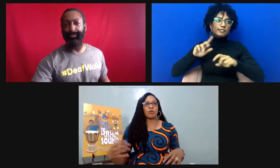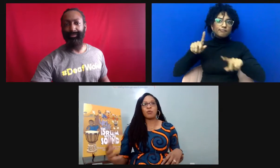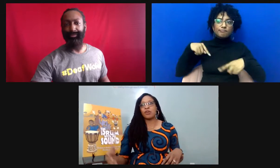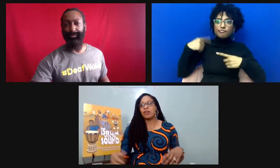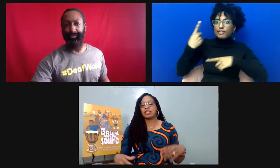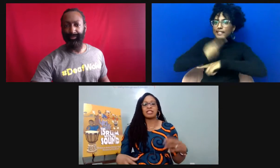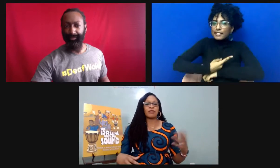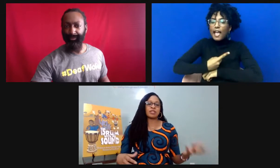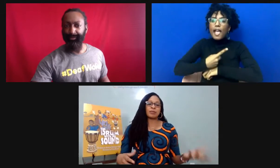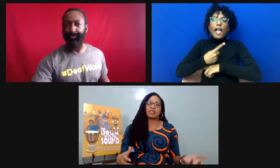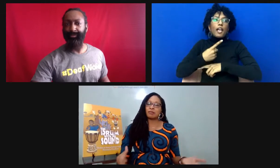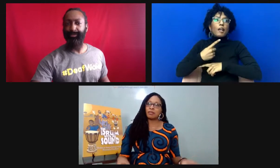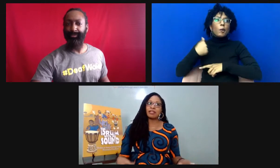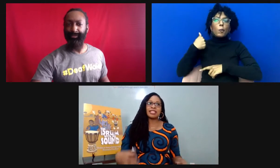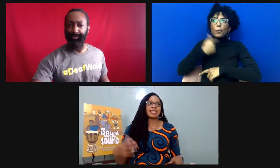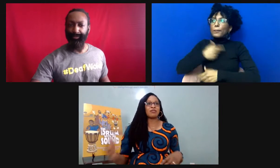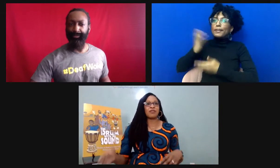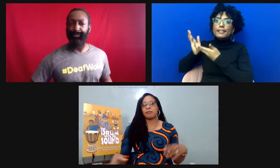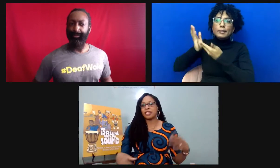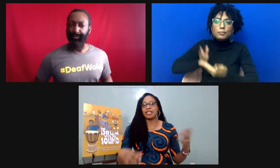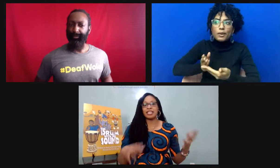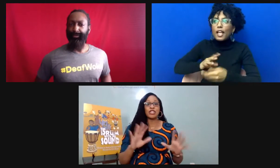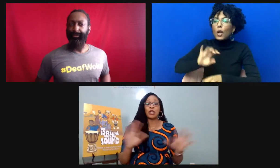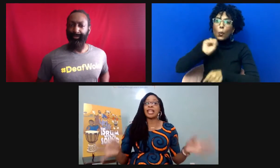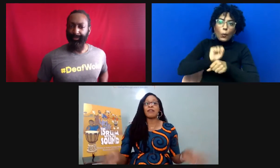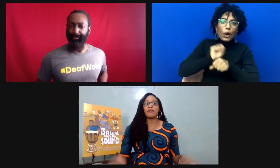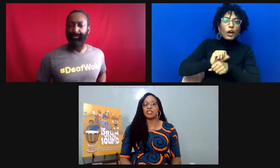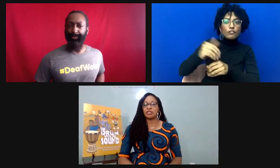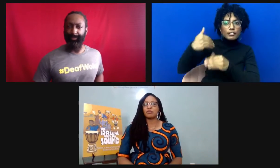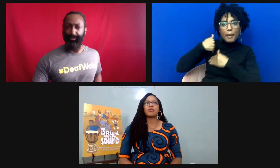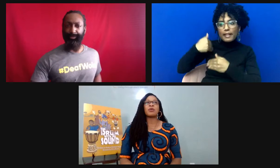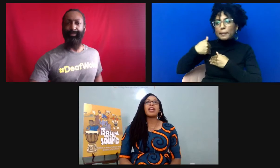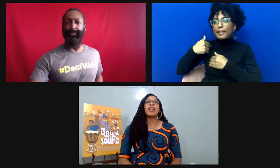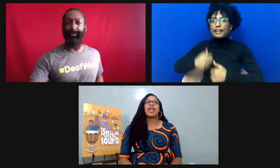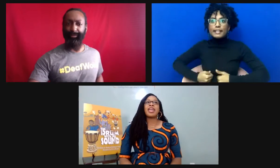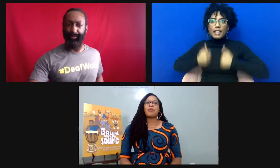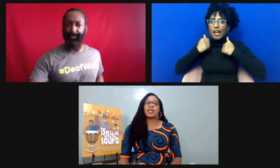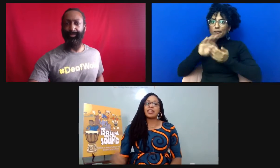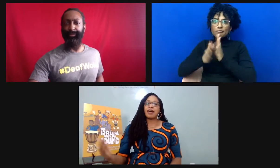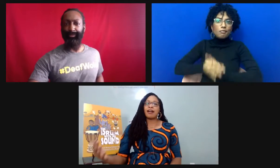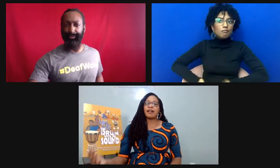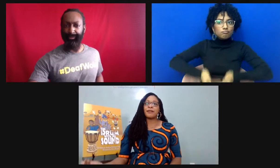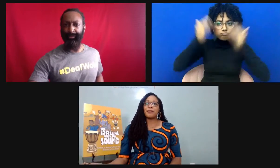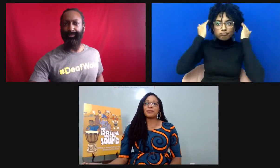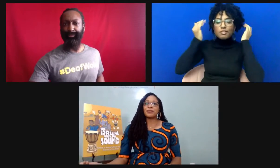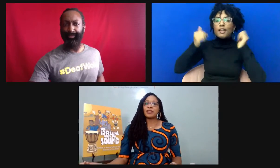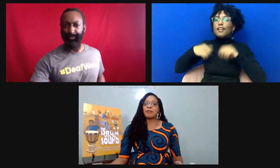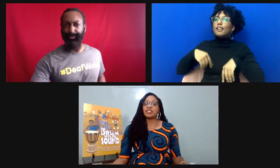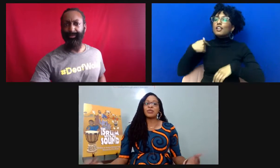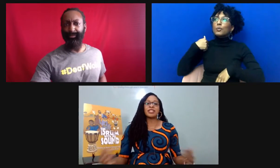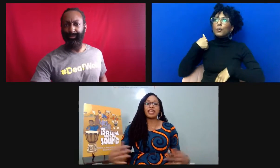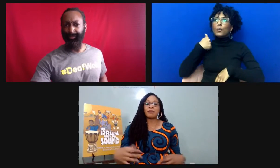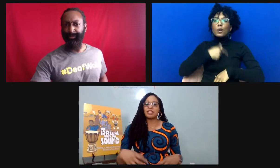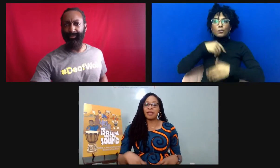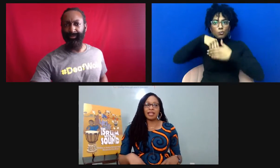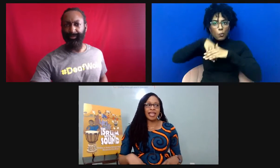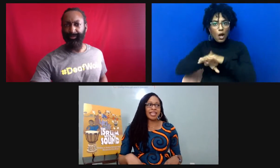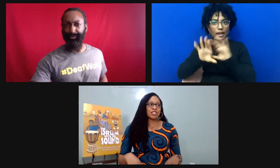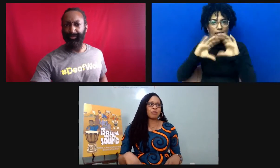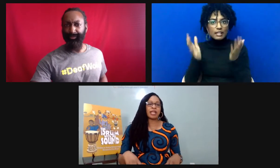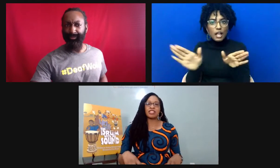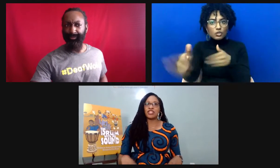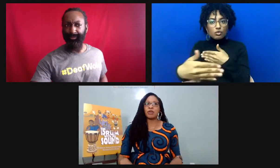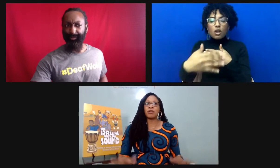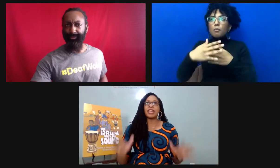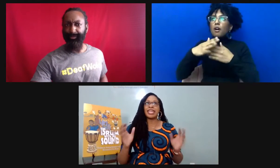things, whether work, different responsibilities, family, life in general. And when my students come into my class